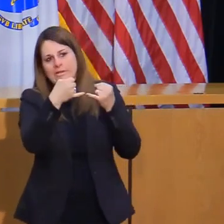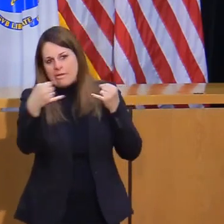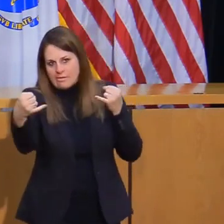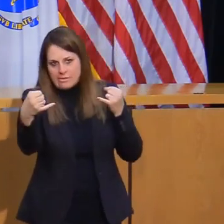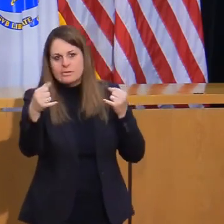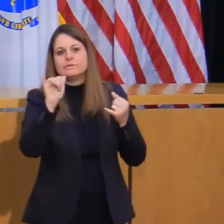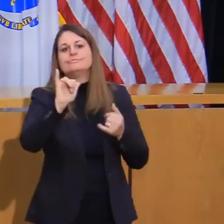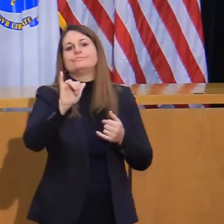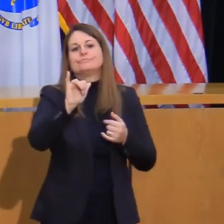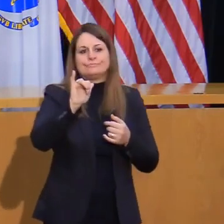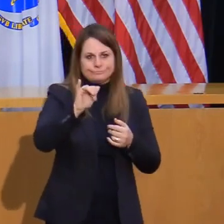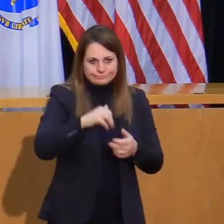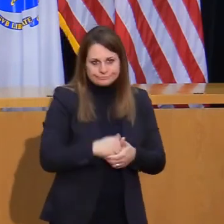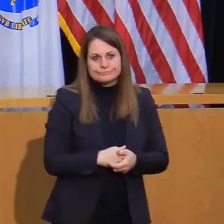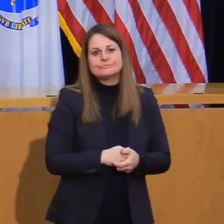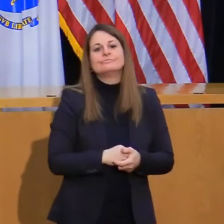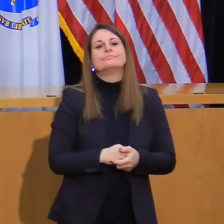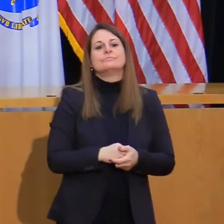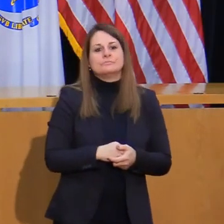line